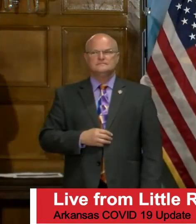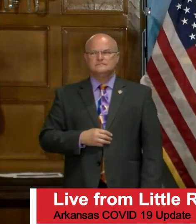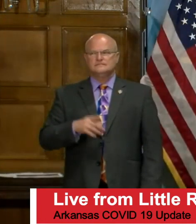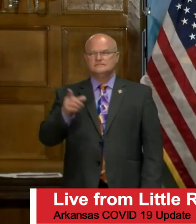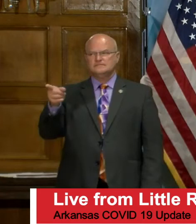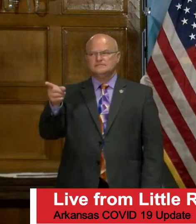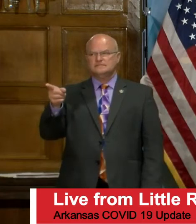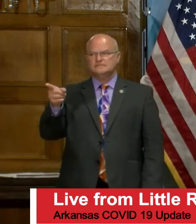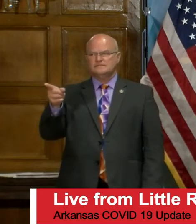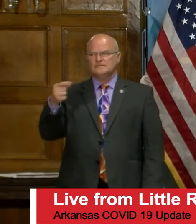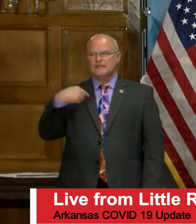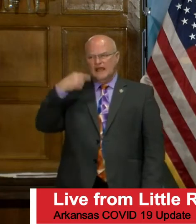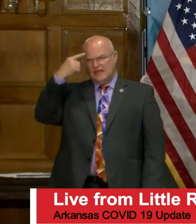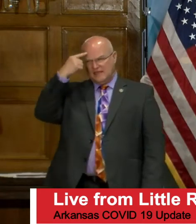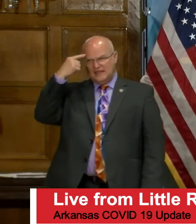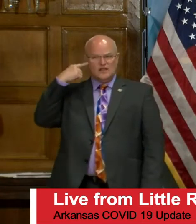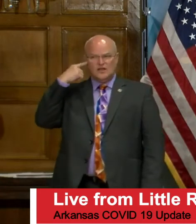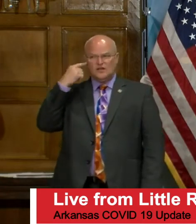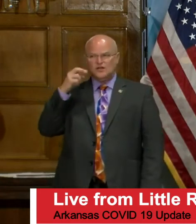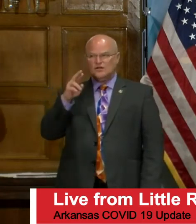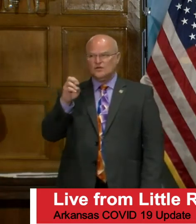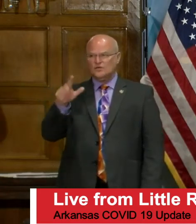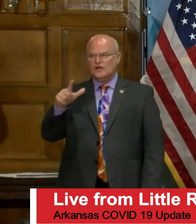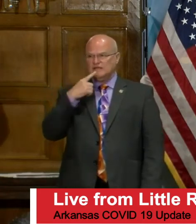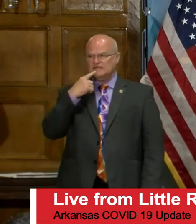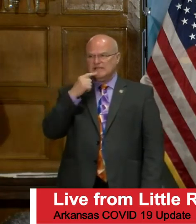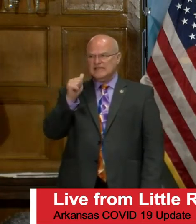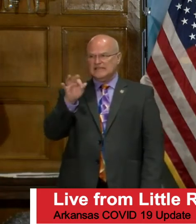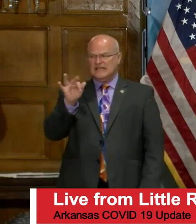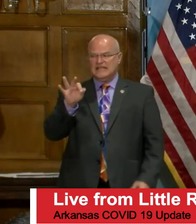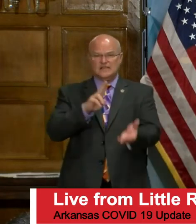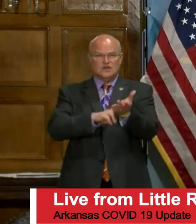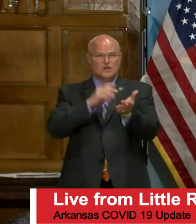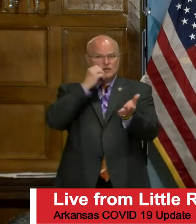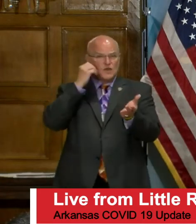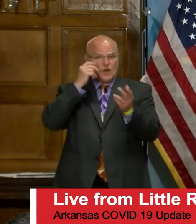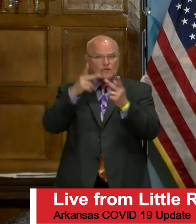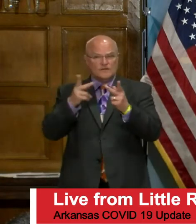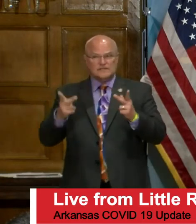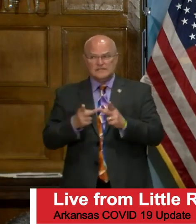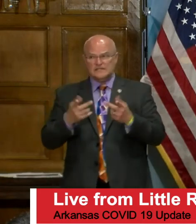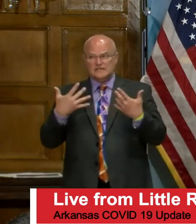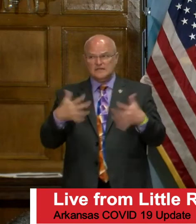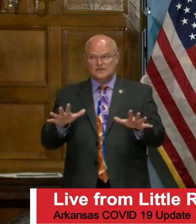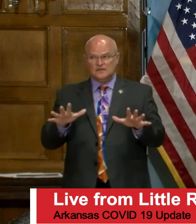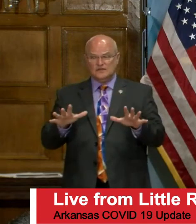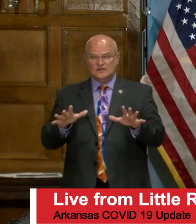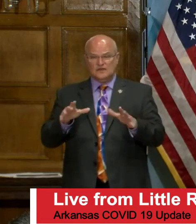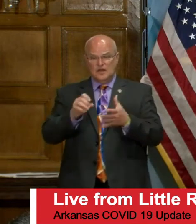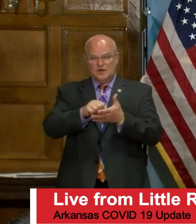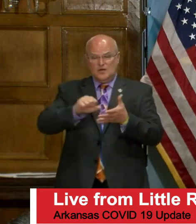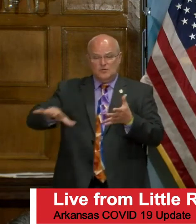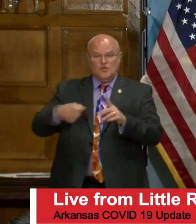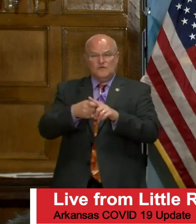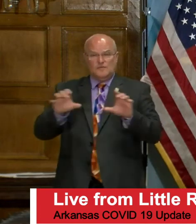Yes. I think I heard Rachel say that 19 nursing home facilities were removed from the active list, and I wanted to see if